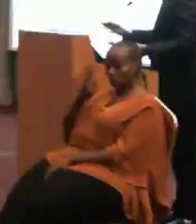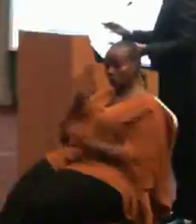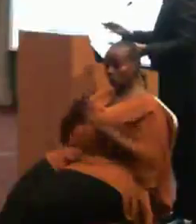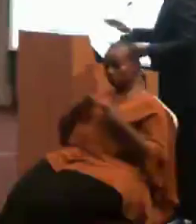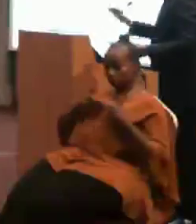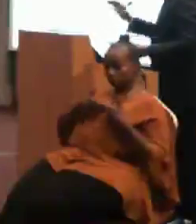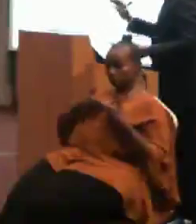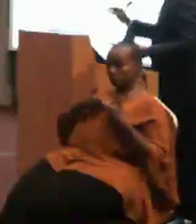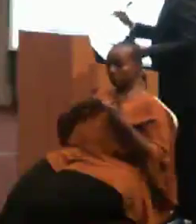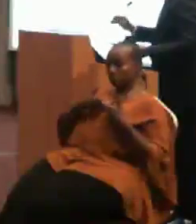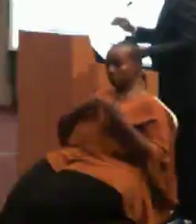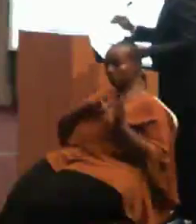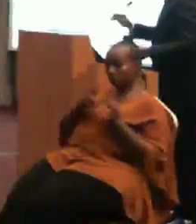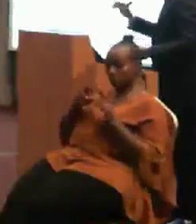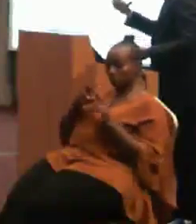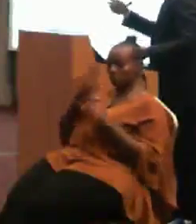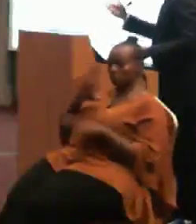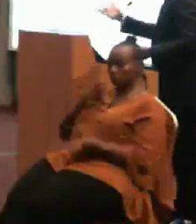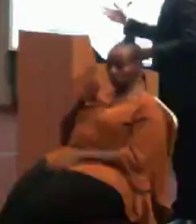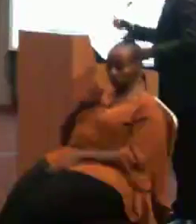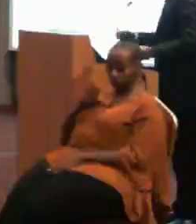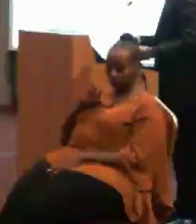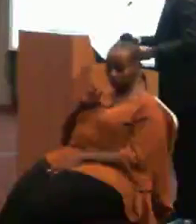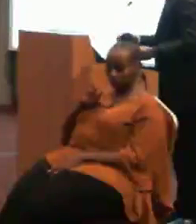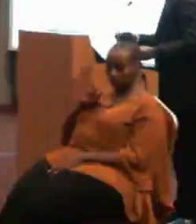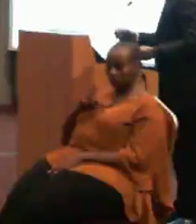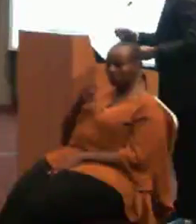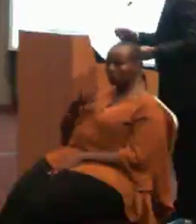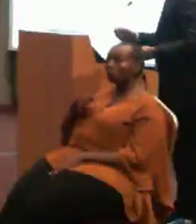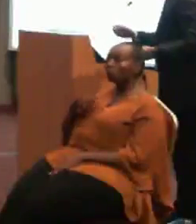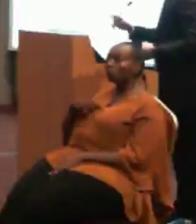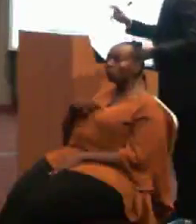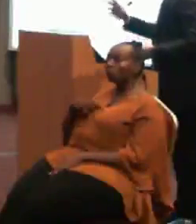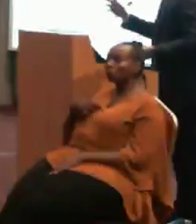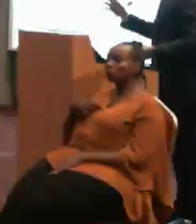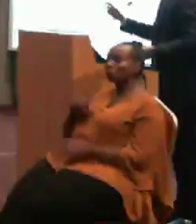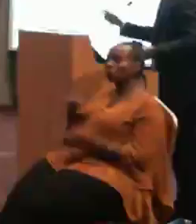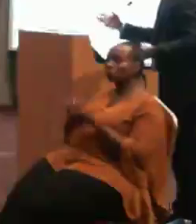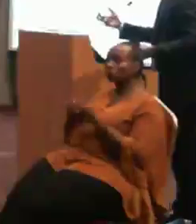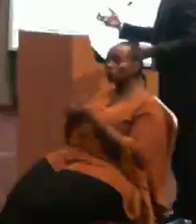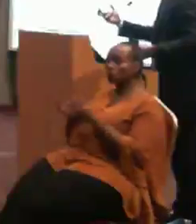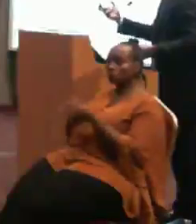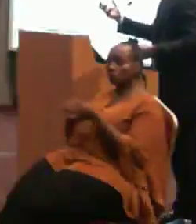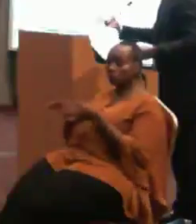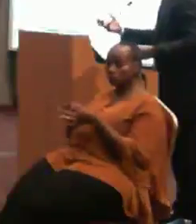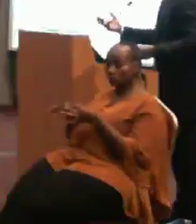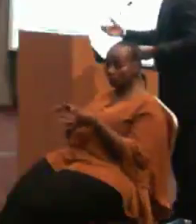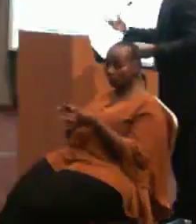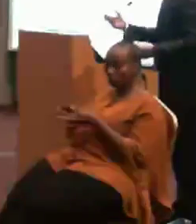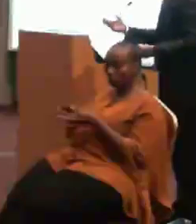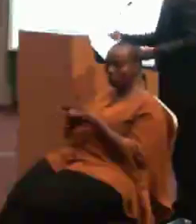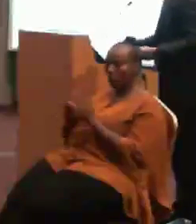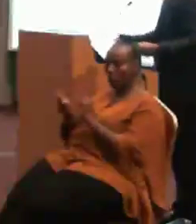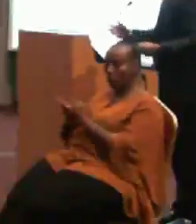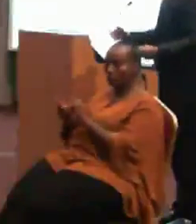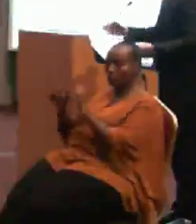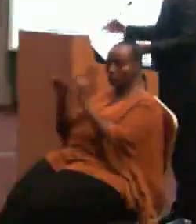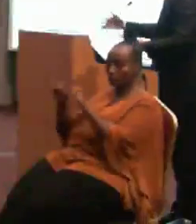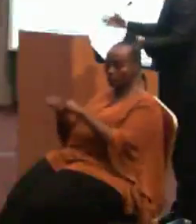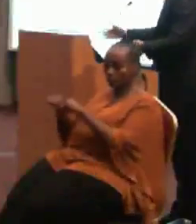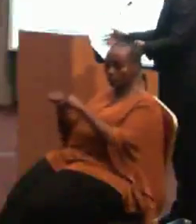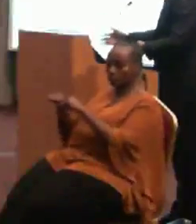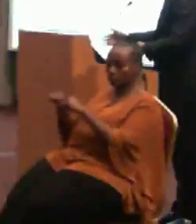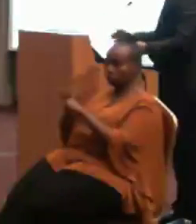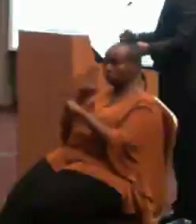fine. The point that we wanted to make in the director's report there was the state of our loan agreements, the fact that when we